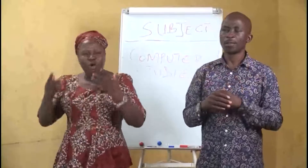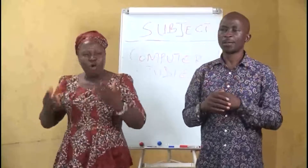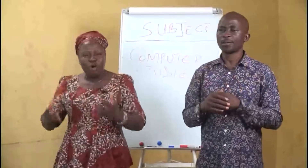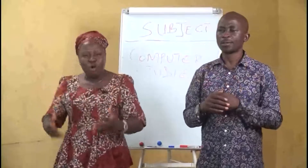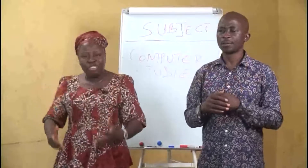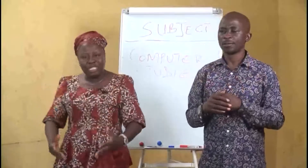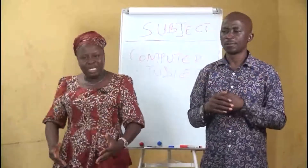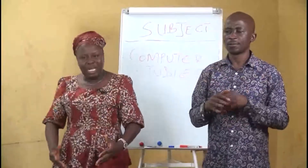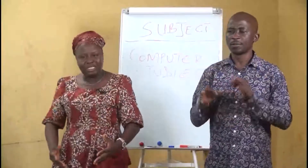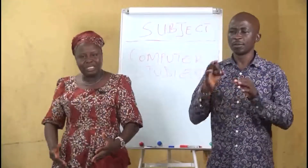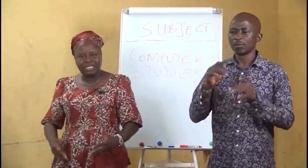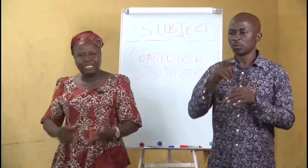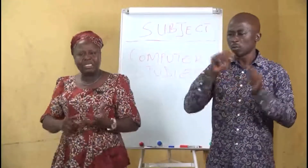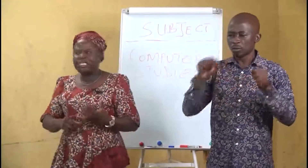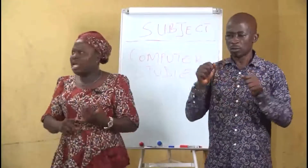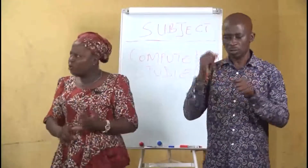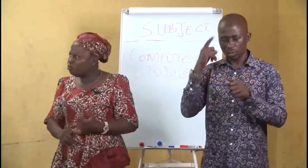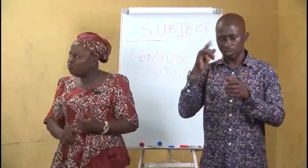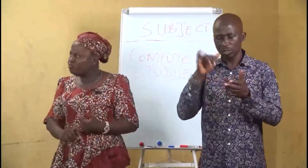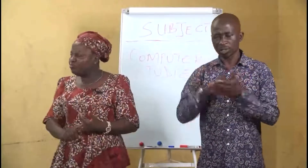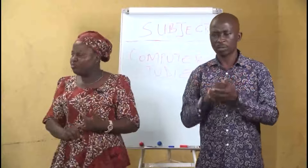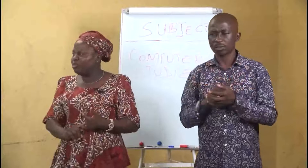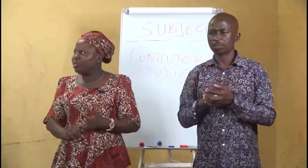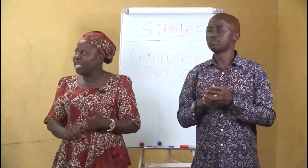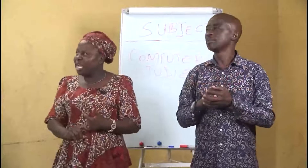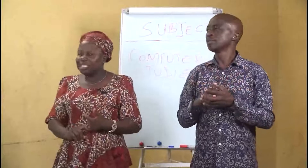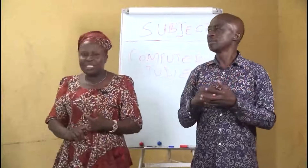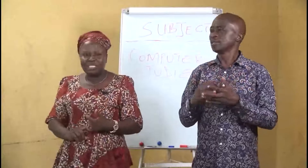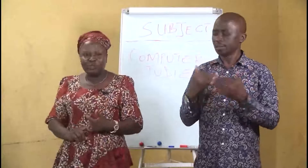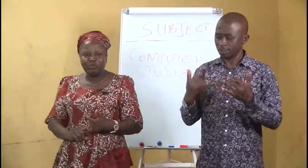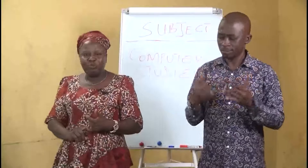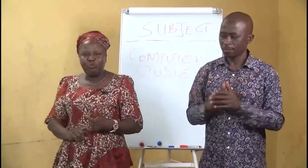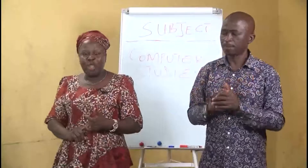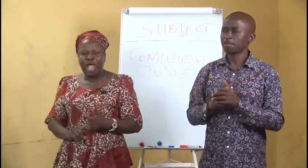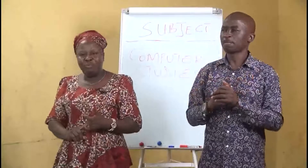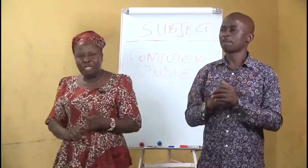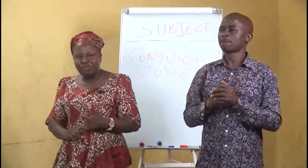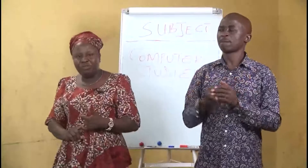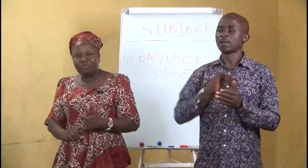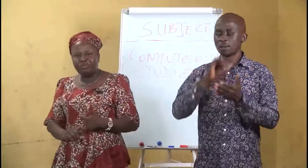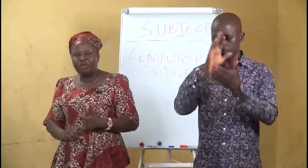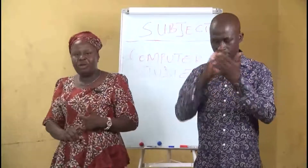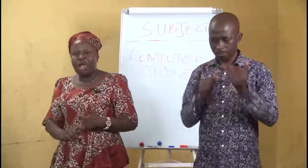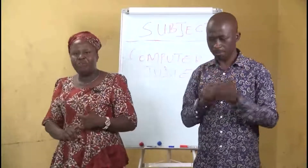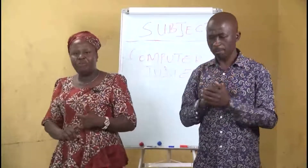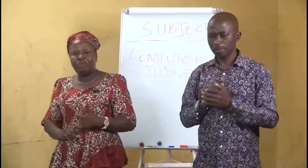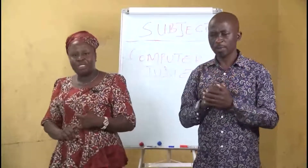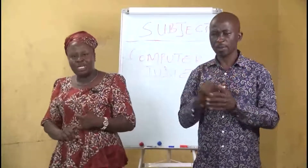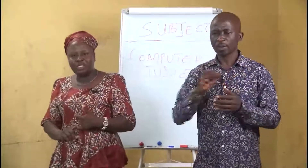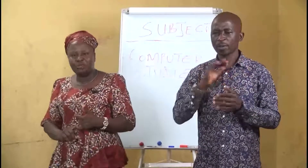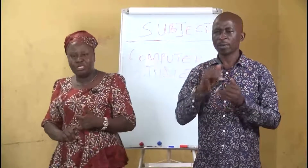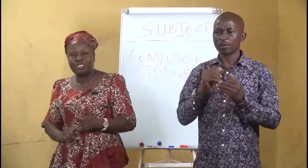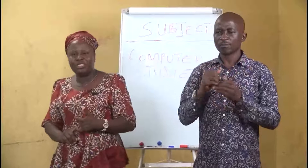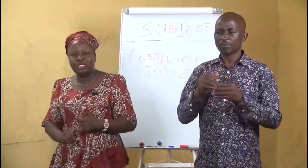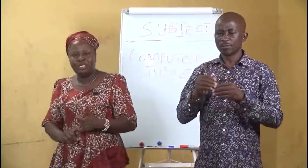can understand that now, learners, I believe I've